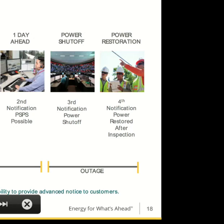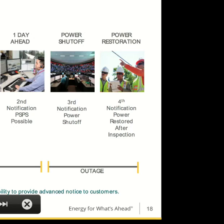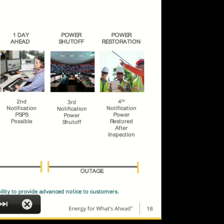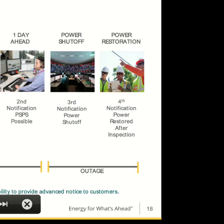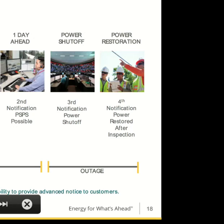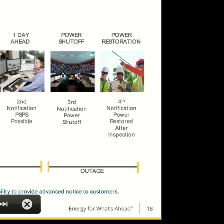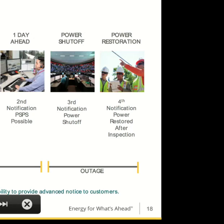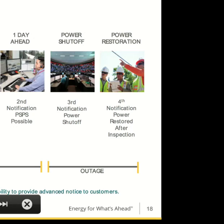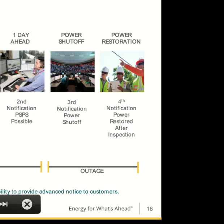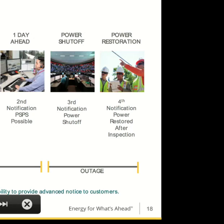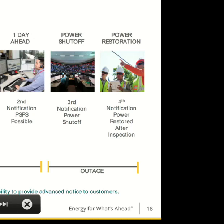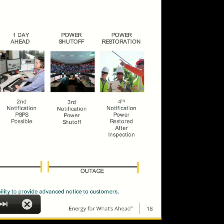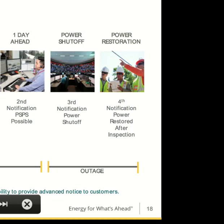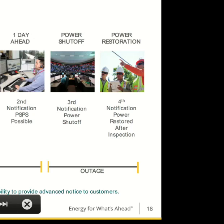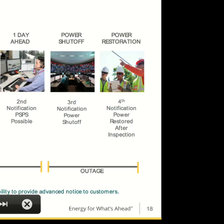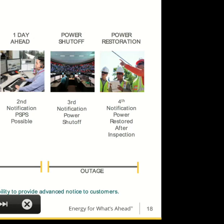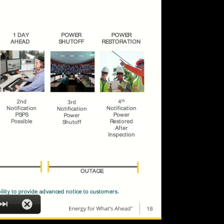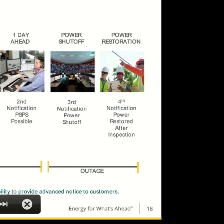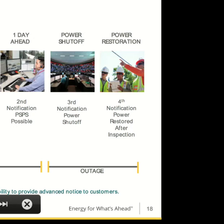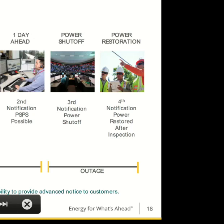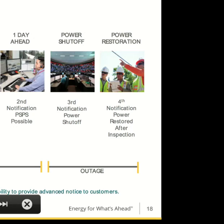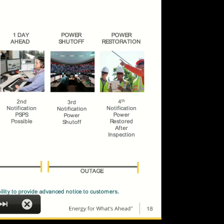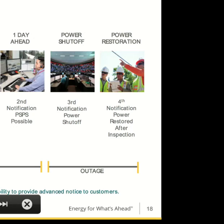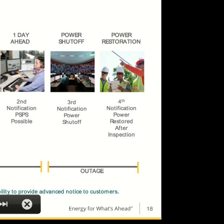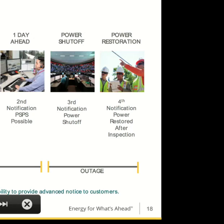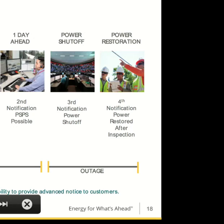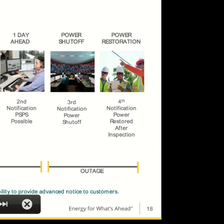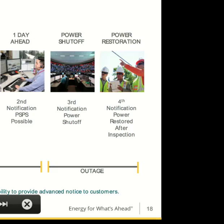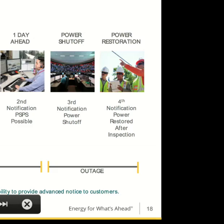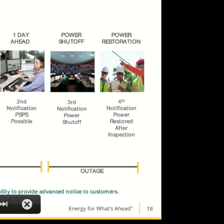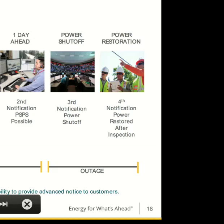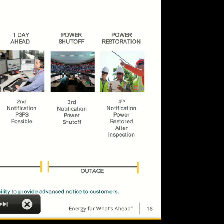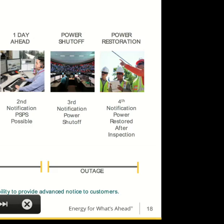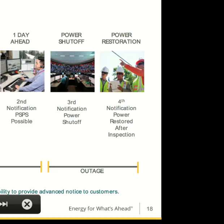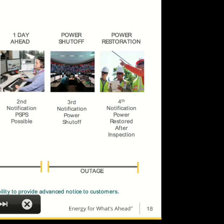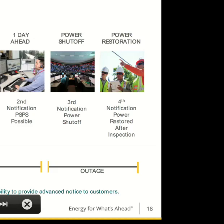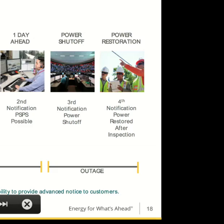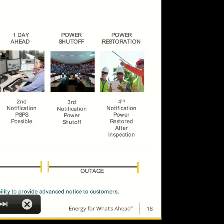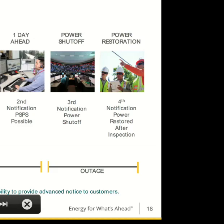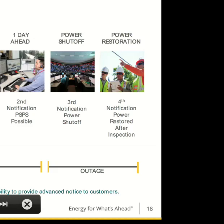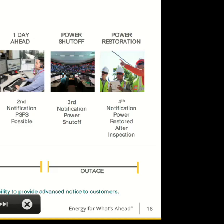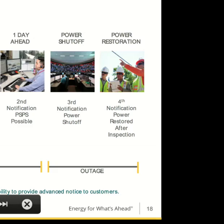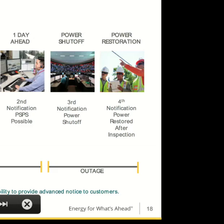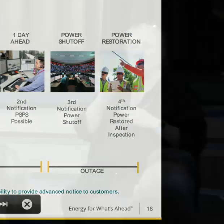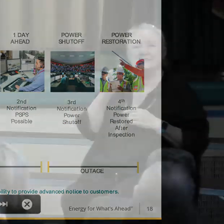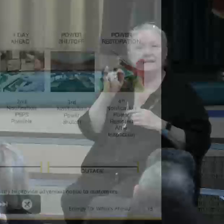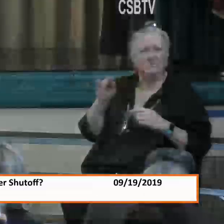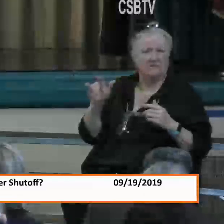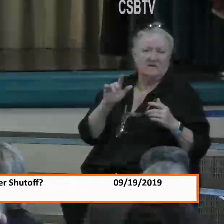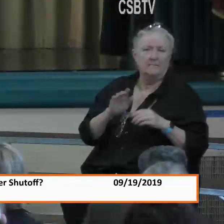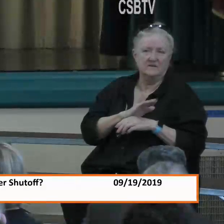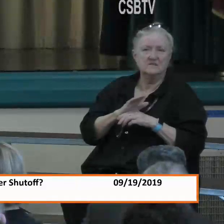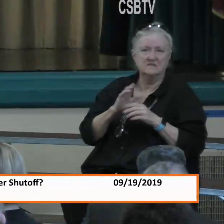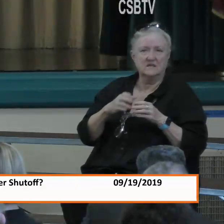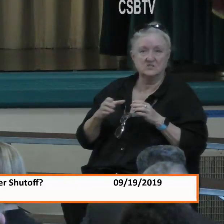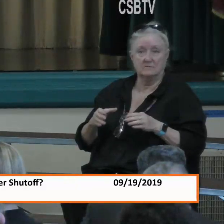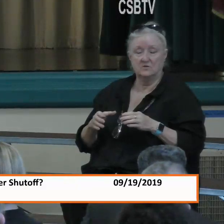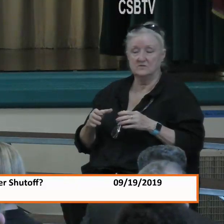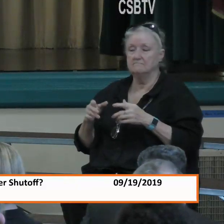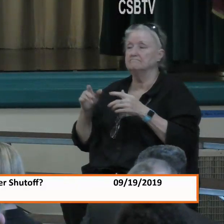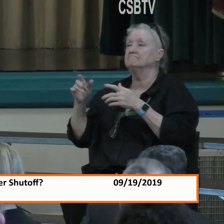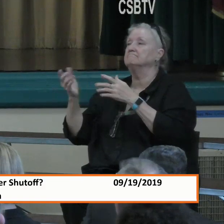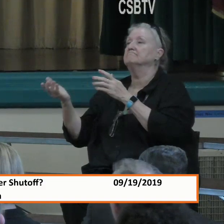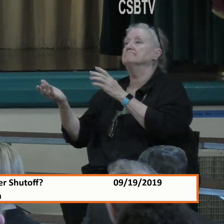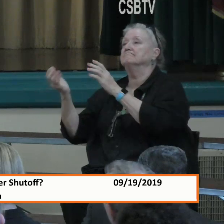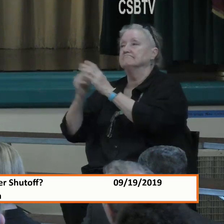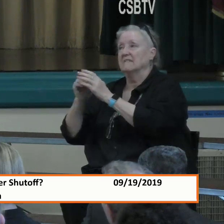Finally, we then notify all remaining residential and business customers. This process is then repeated 24 hours out, assuming the